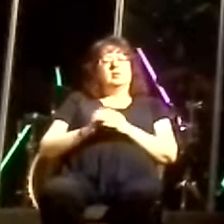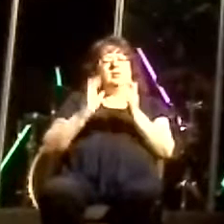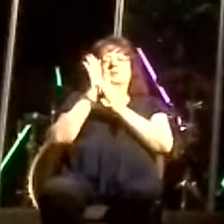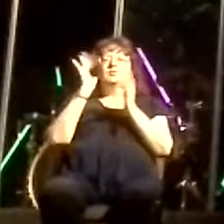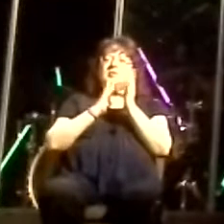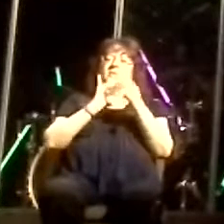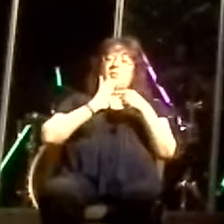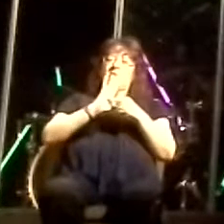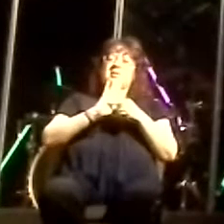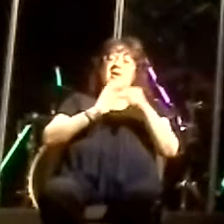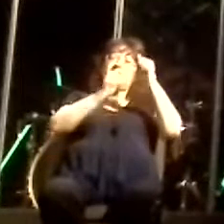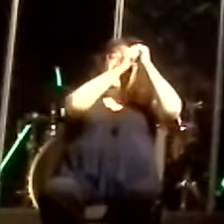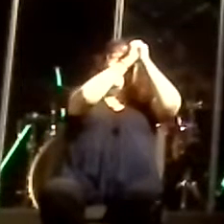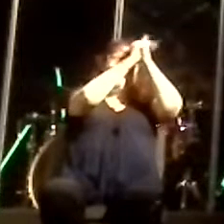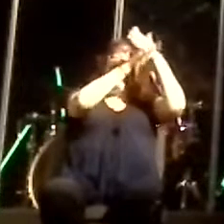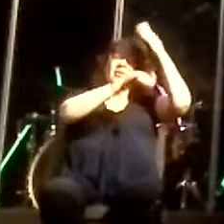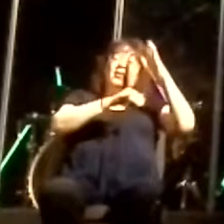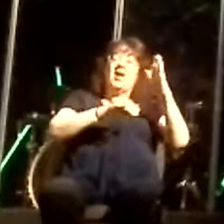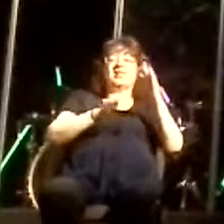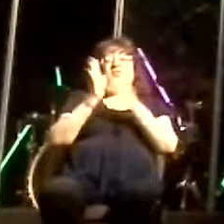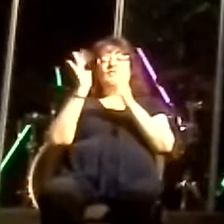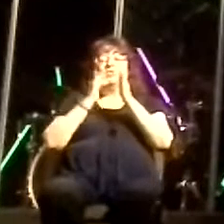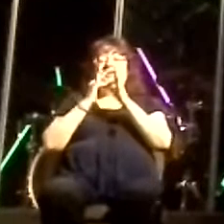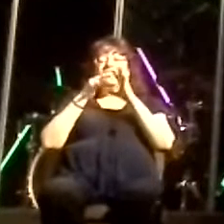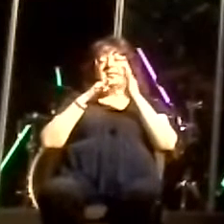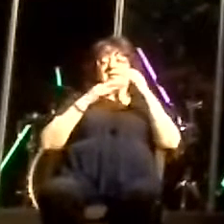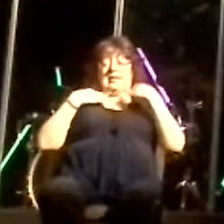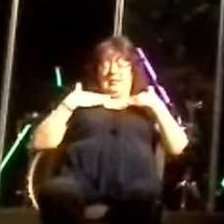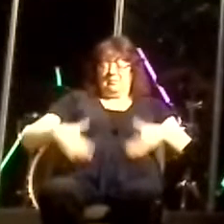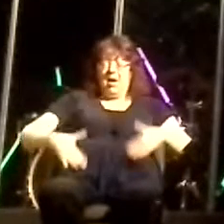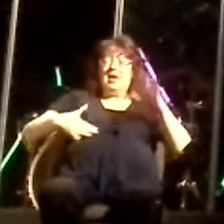Jesus, who represents Father God, Jesus, who is God in the flesh,